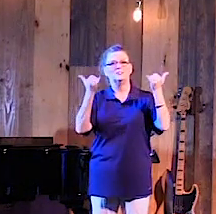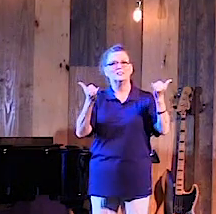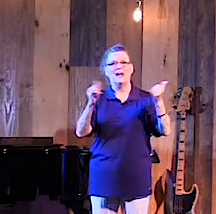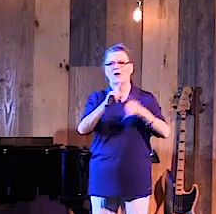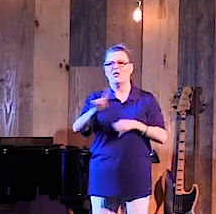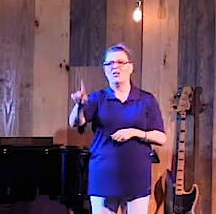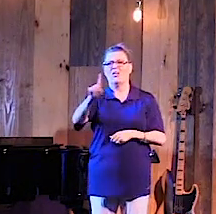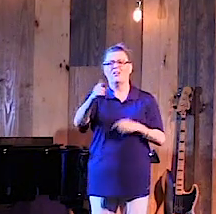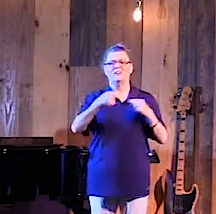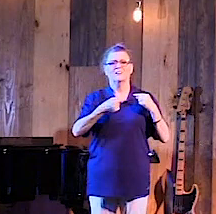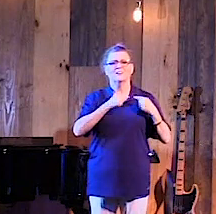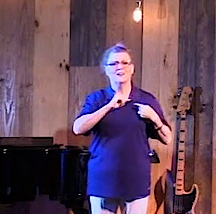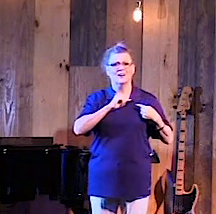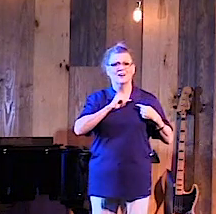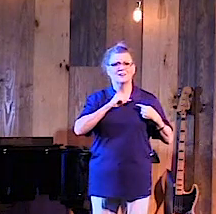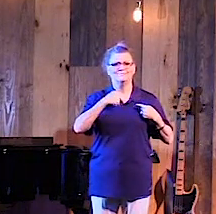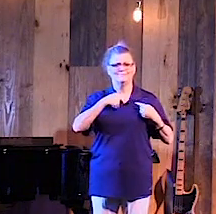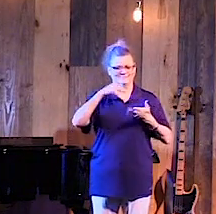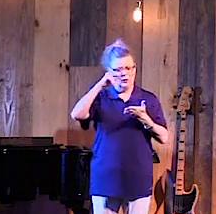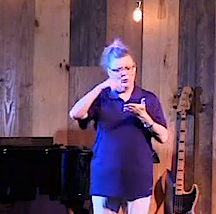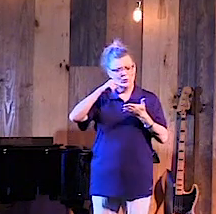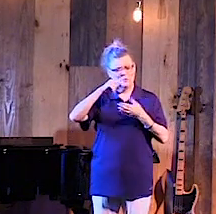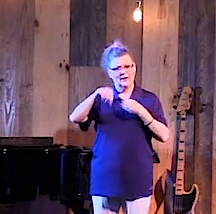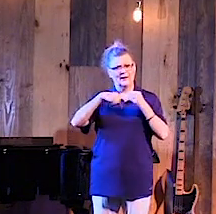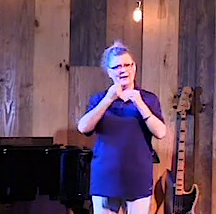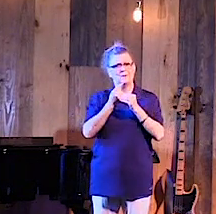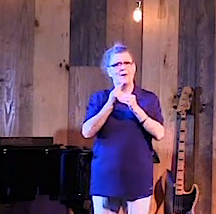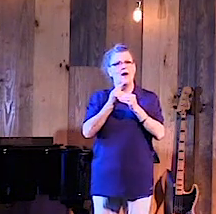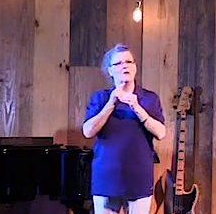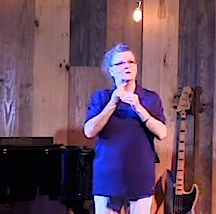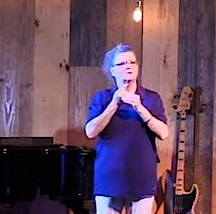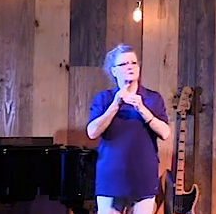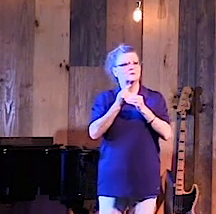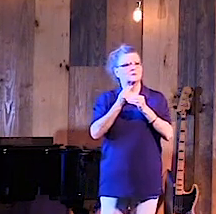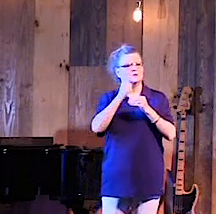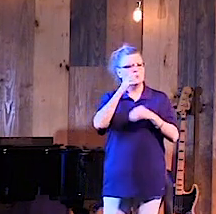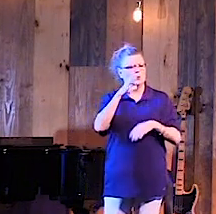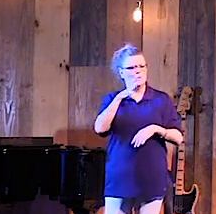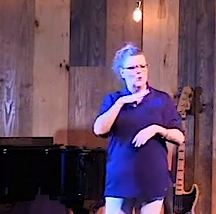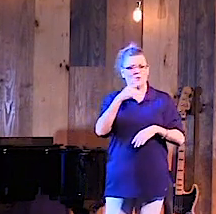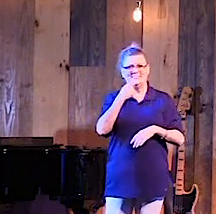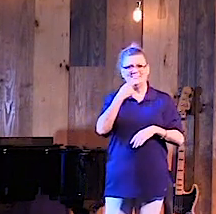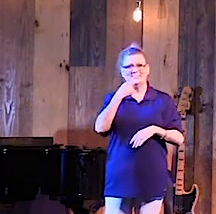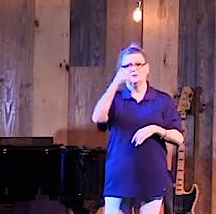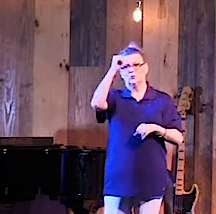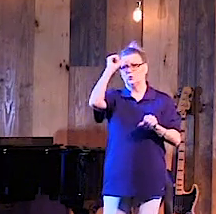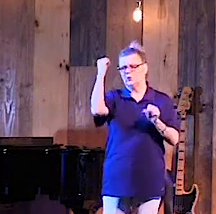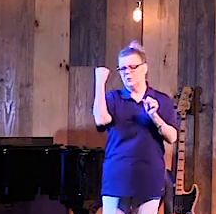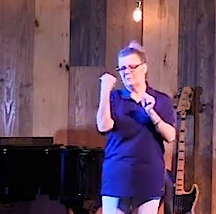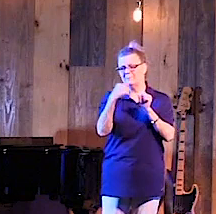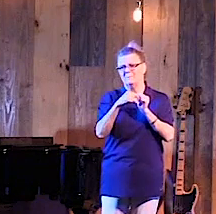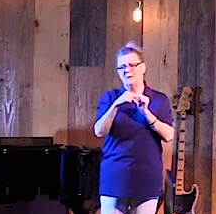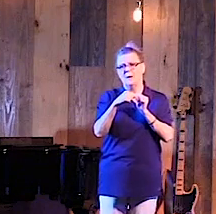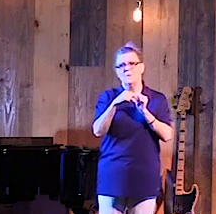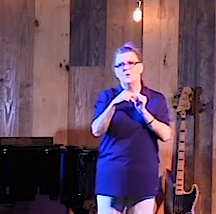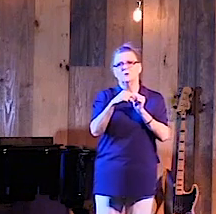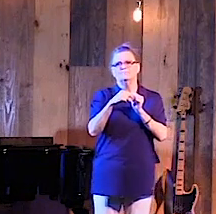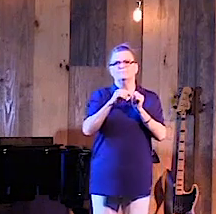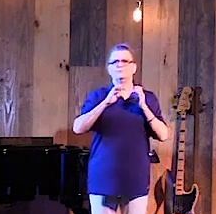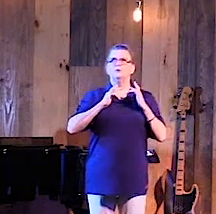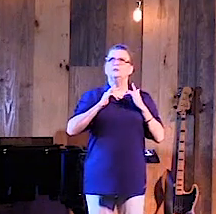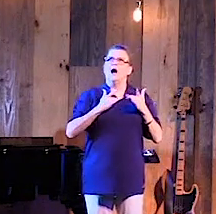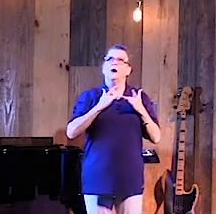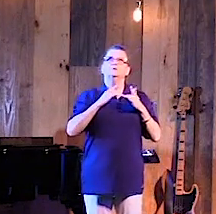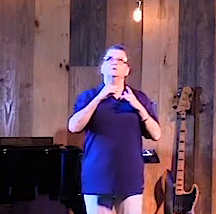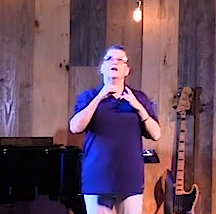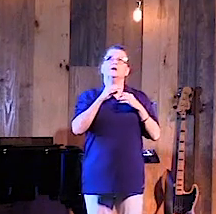pain. You see, I was reading about Angelina Jolie, and she says she remembered one of the most upsetting times in her life was